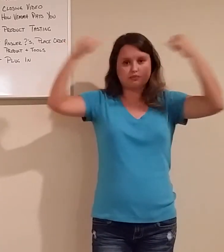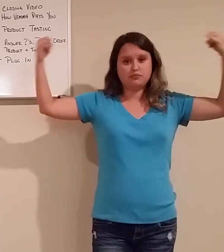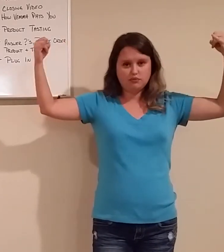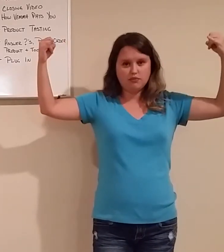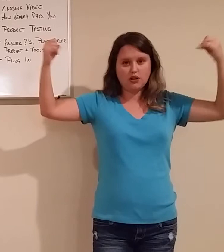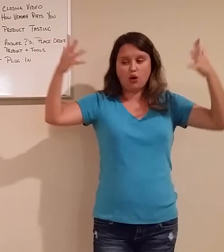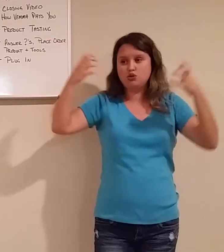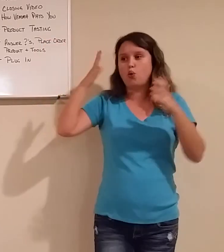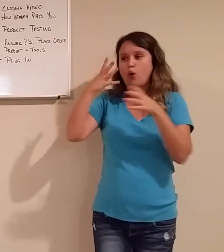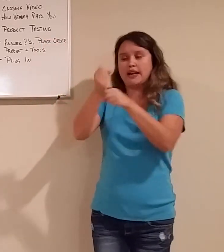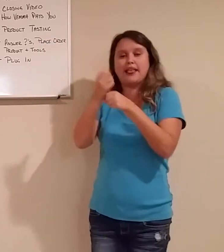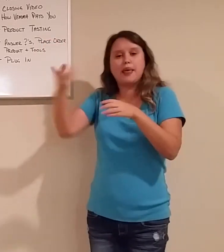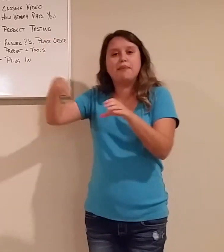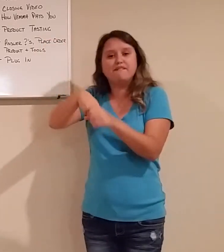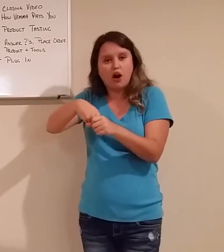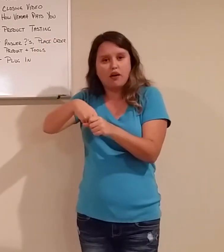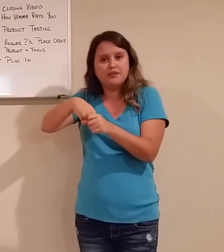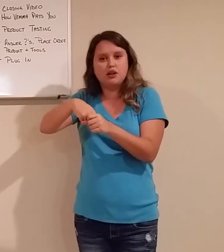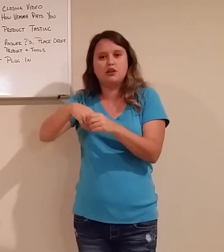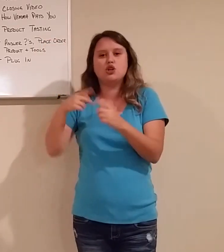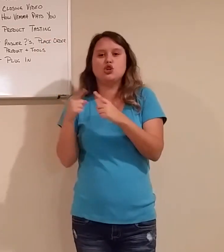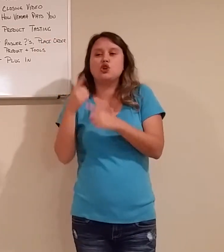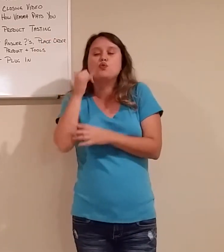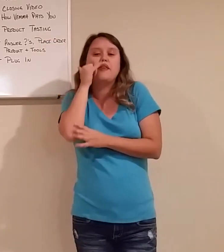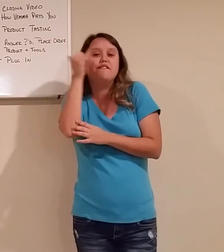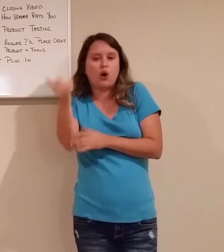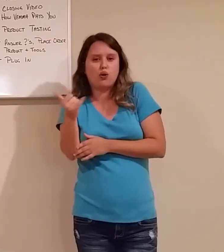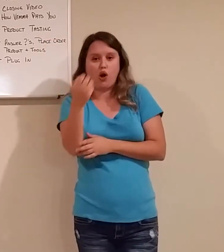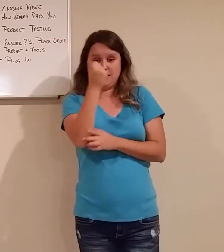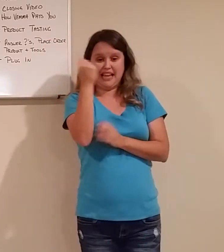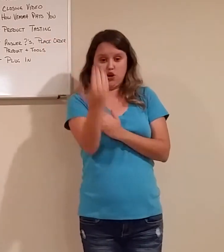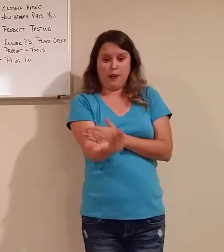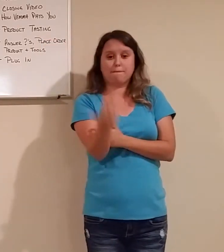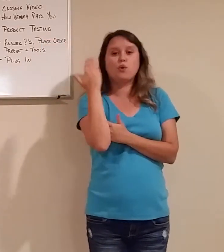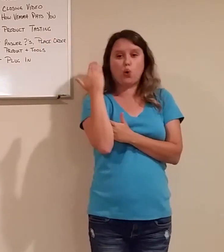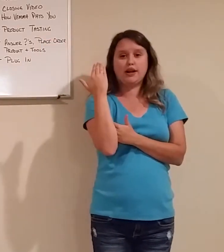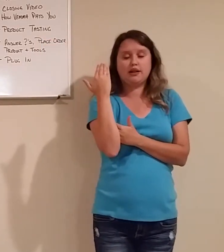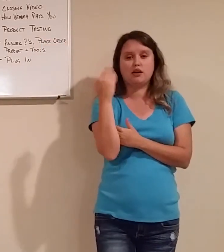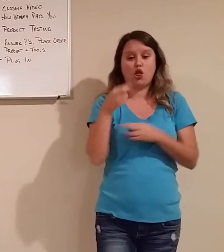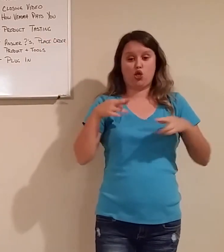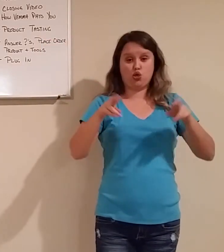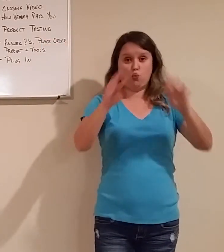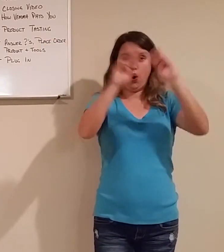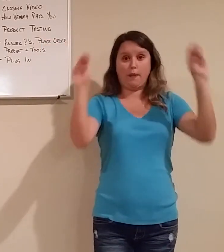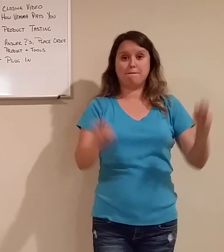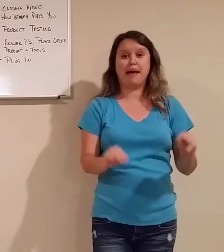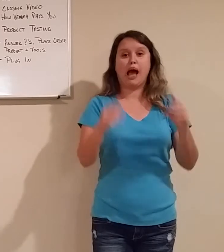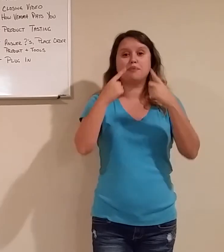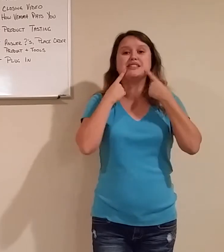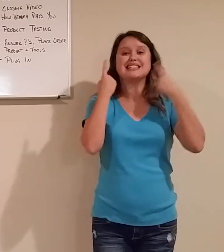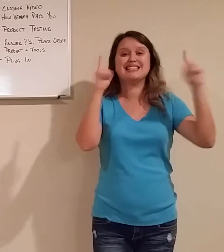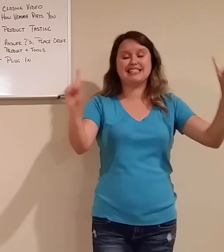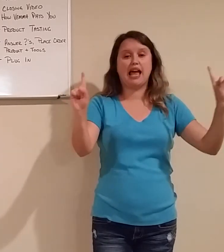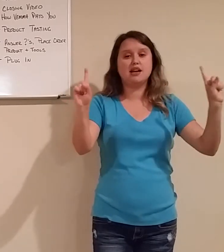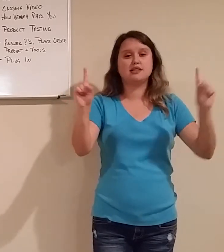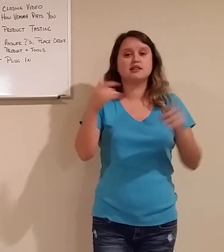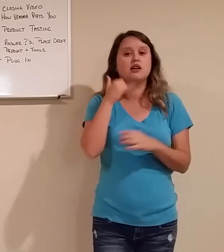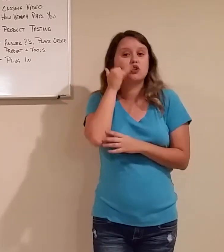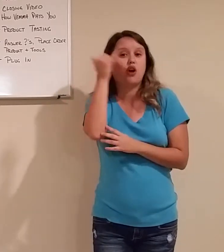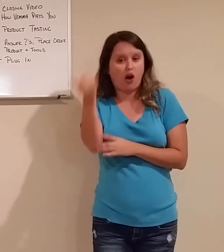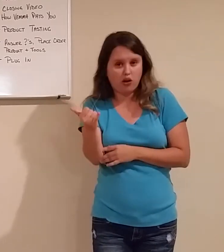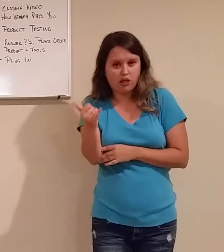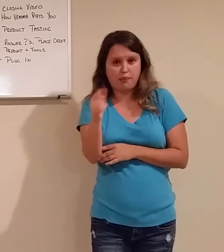plug them in to the phone calls. Saturday mornings, the Roadmap to Success call led by Tom